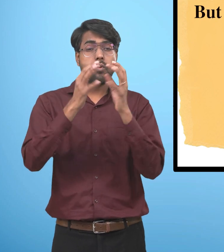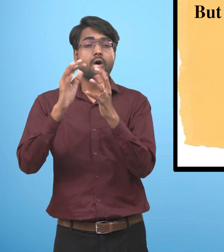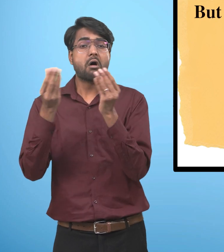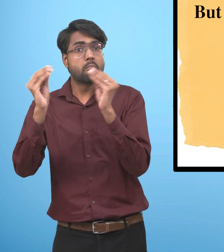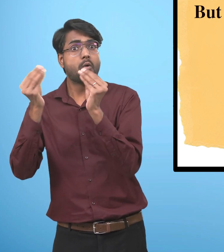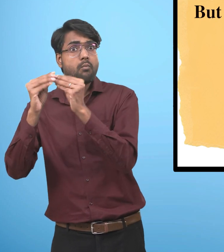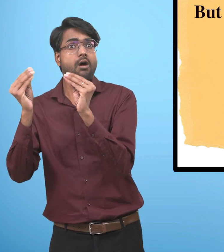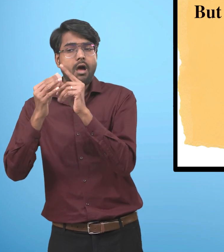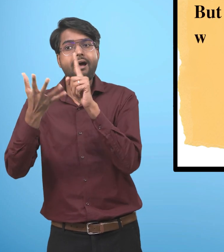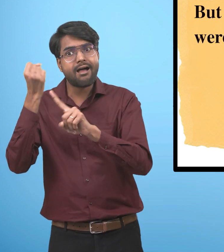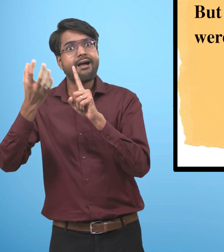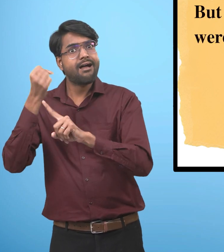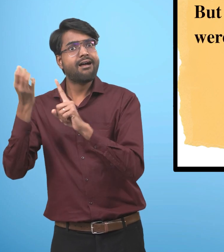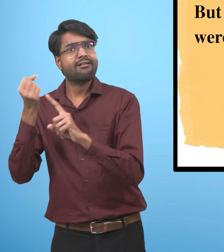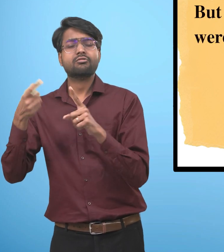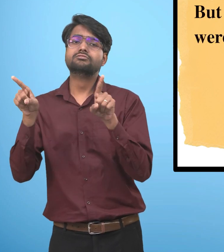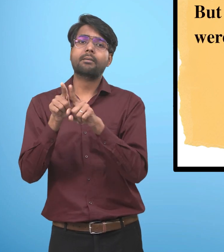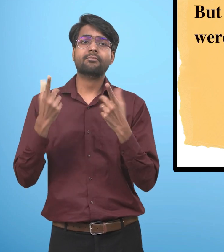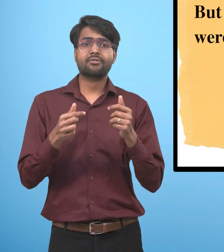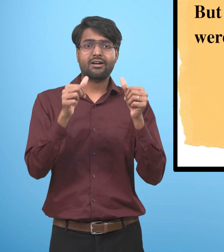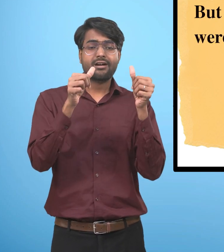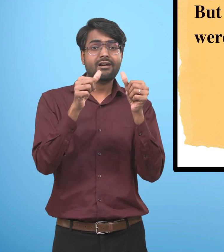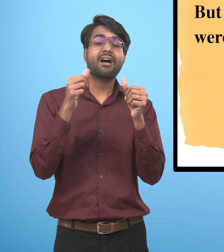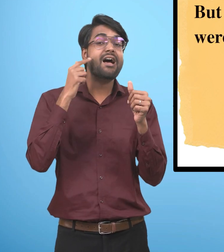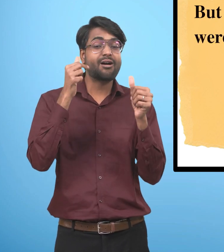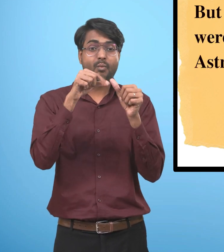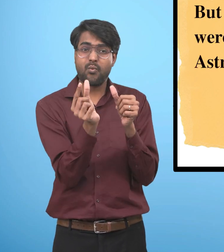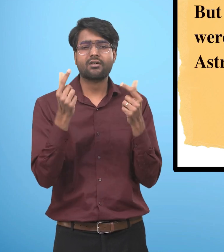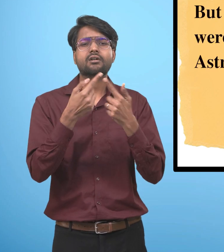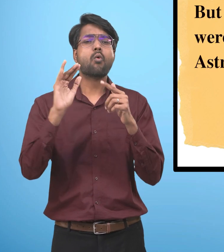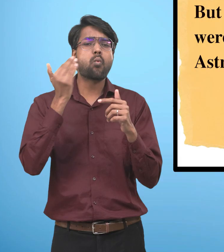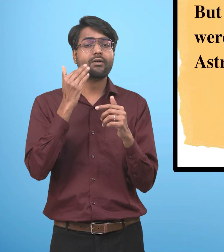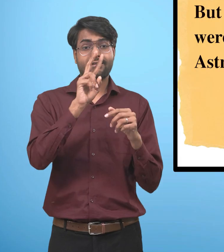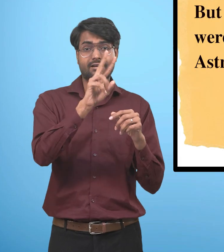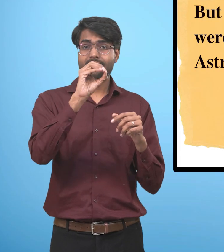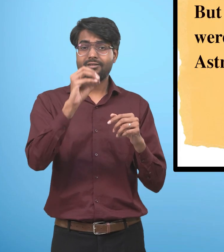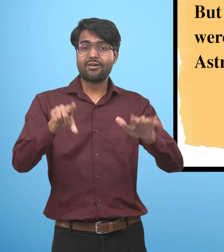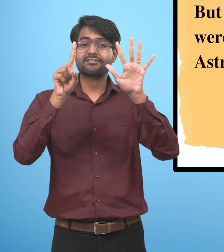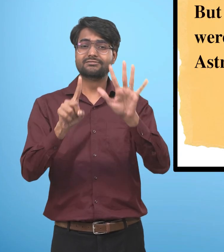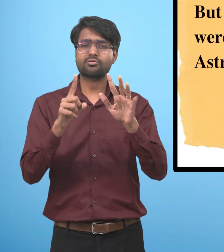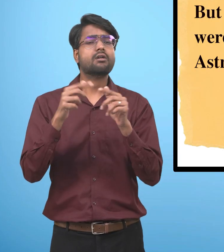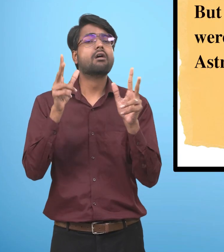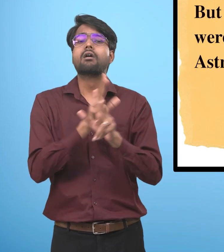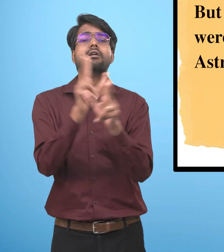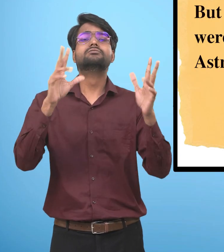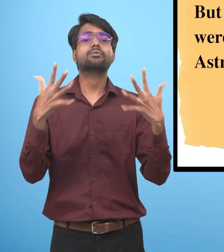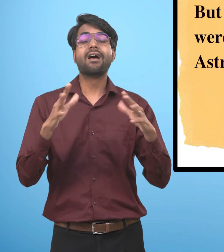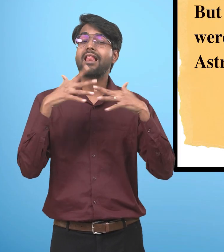more small objects were discovered, the International Astronomical Union (IAU)